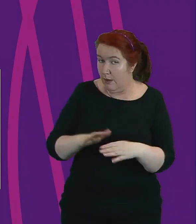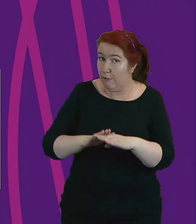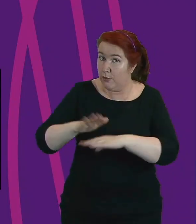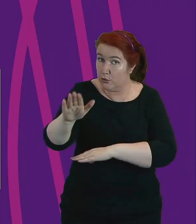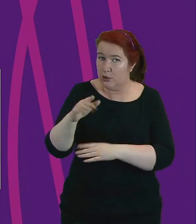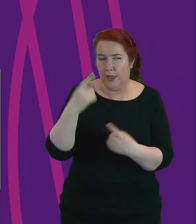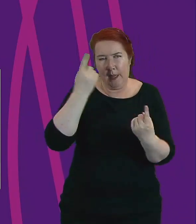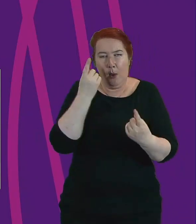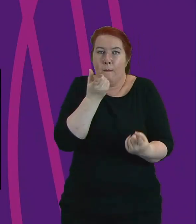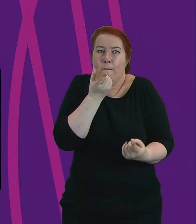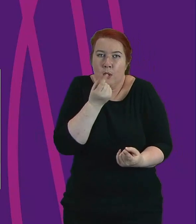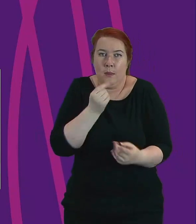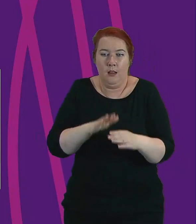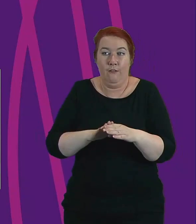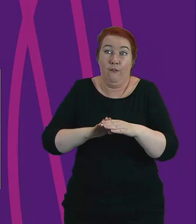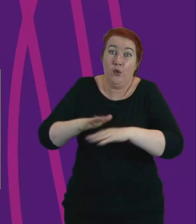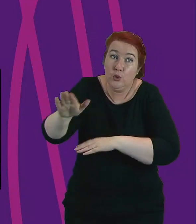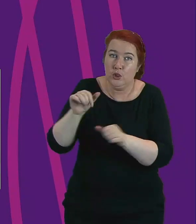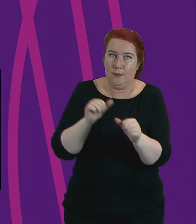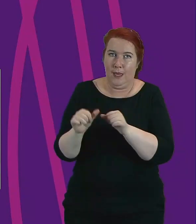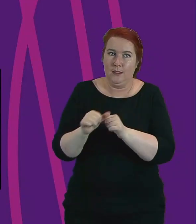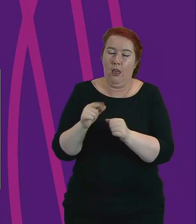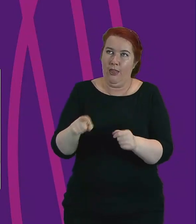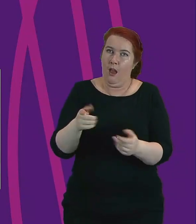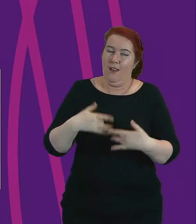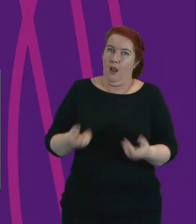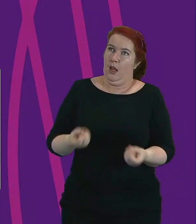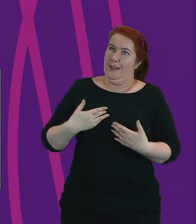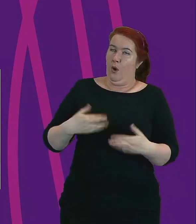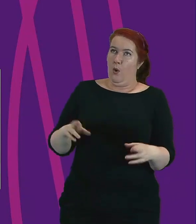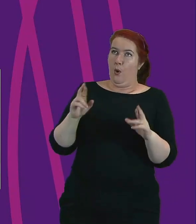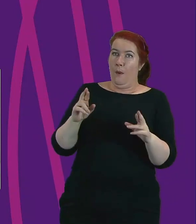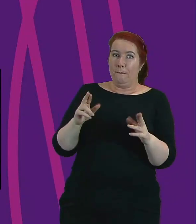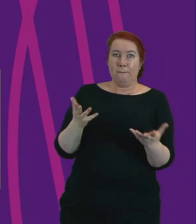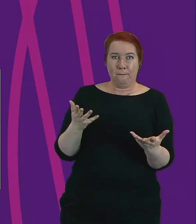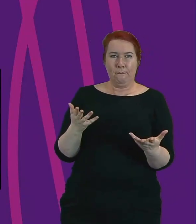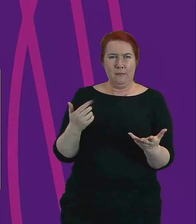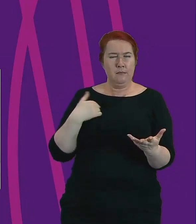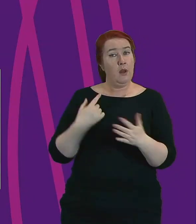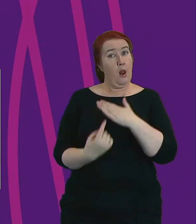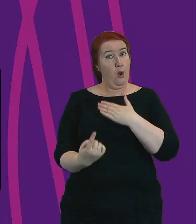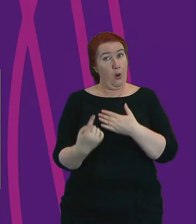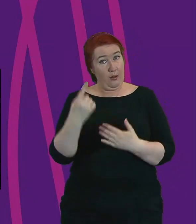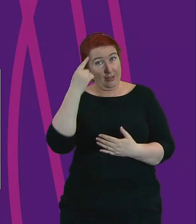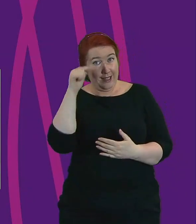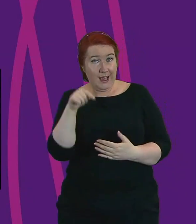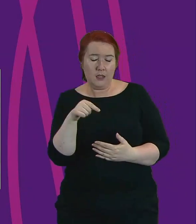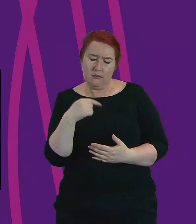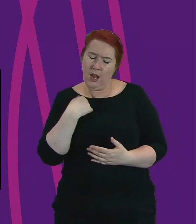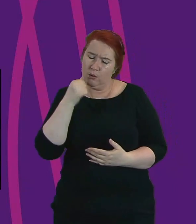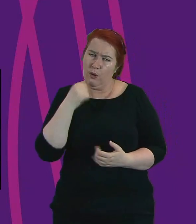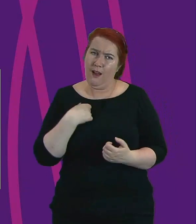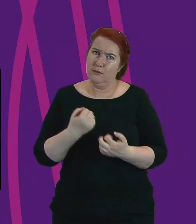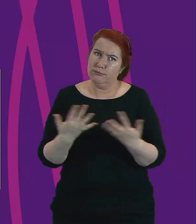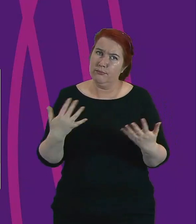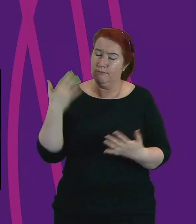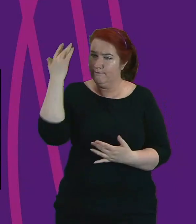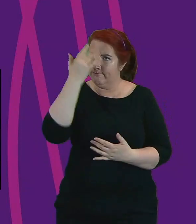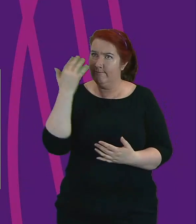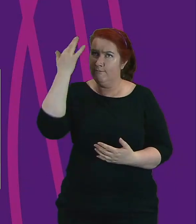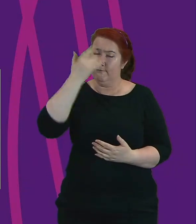better future that gives us all hope. And I know that I am not alone in having much to reflect on, either